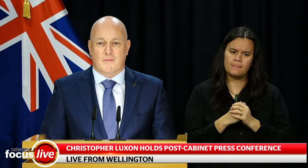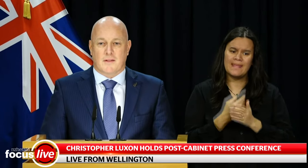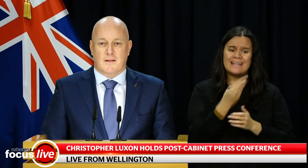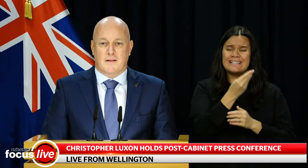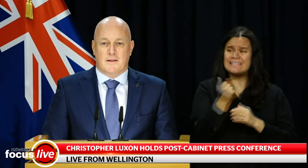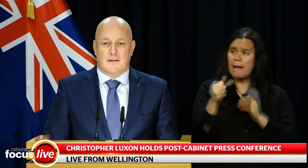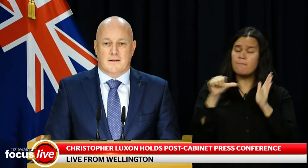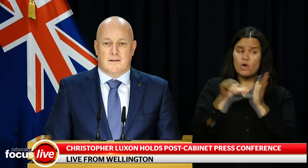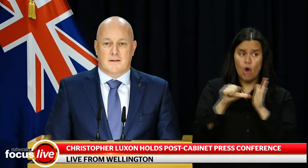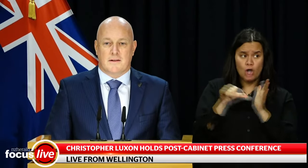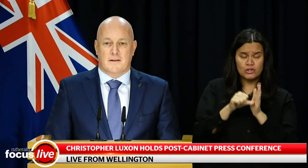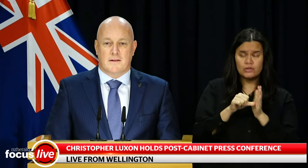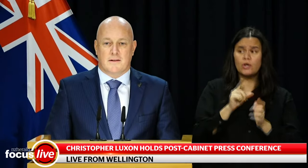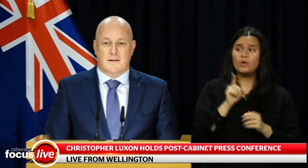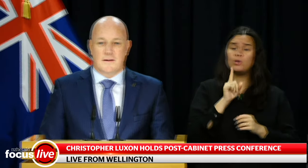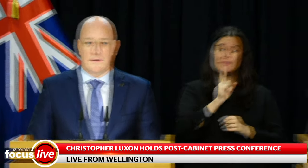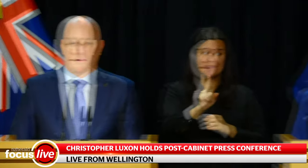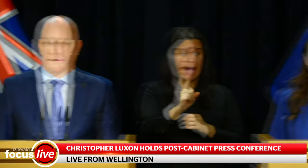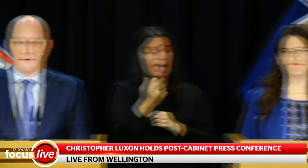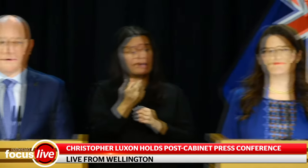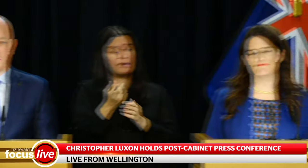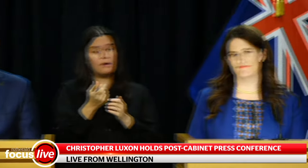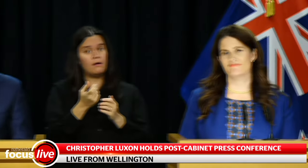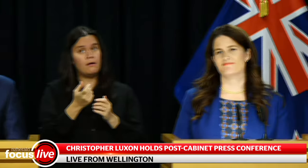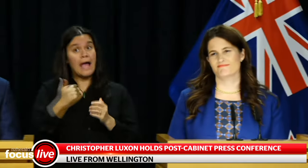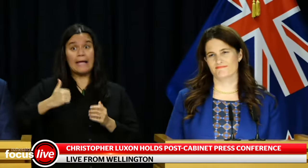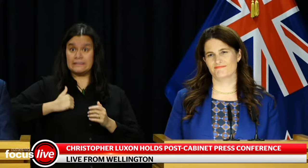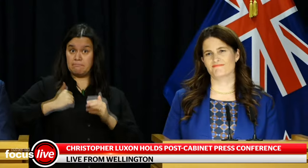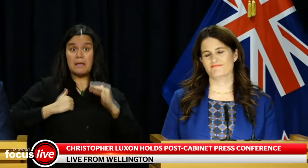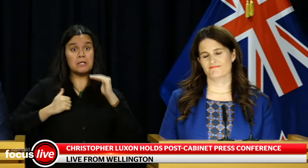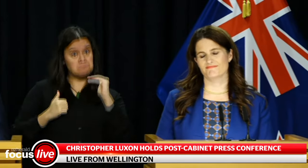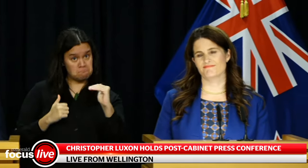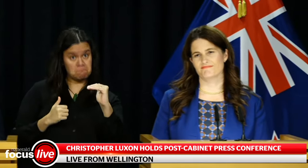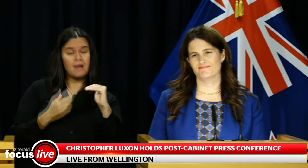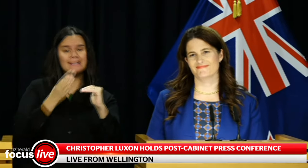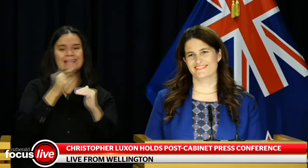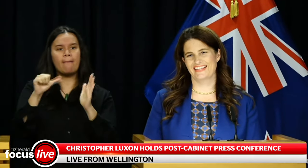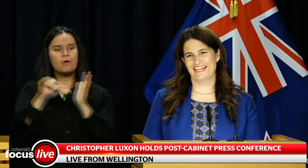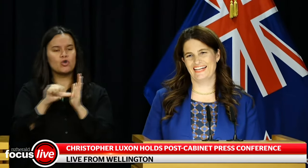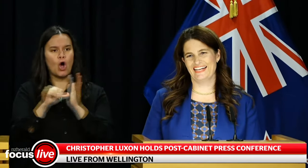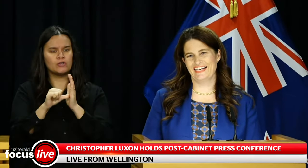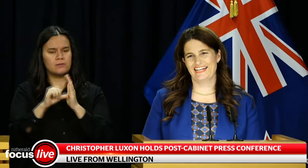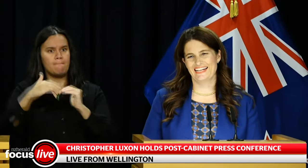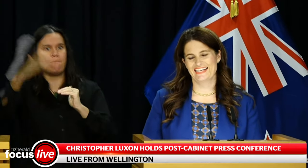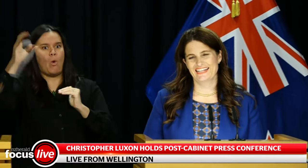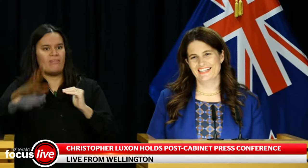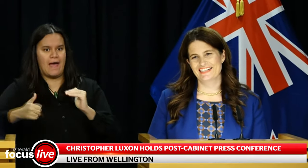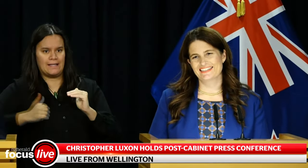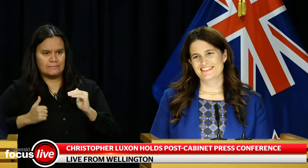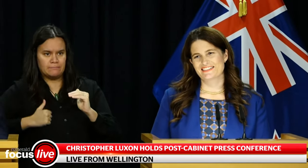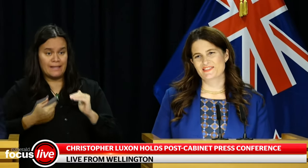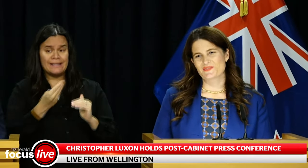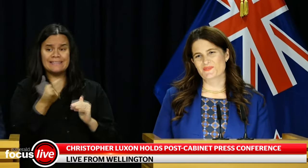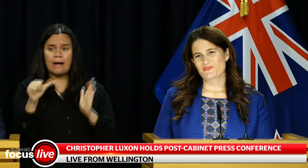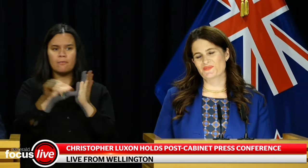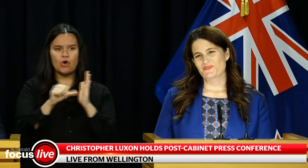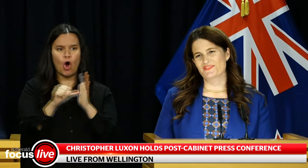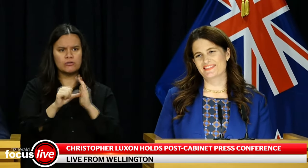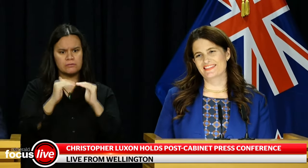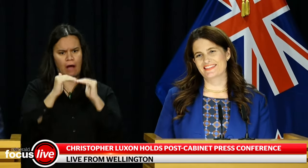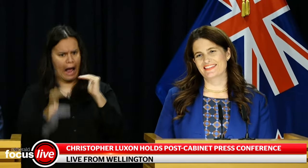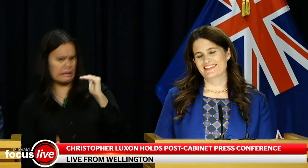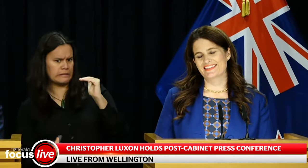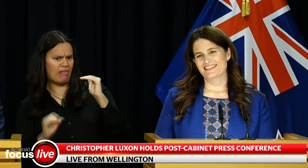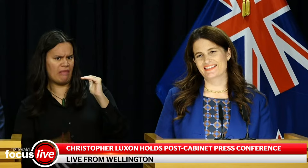that leaves you on Wednesday, Nicola Willis, with the budget policy statement, your second favorite day of the year. How much of these overs